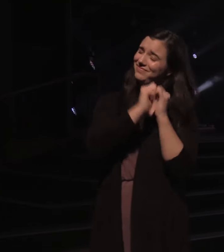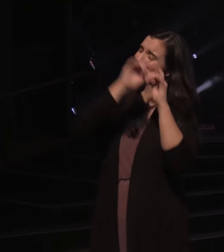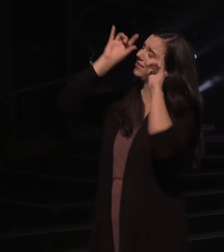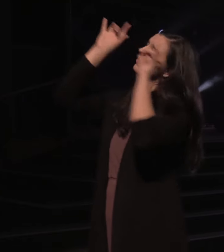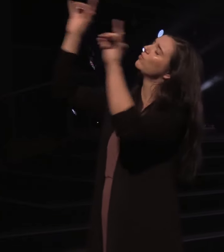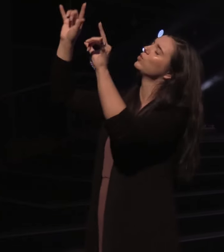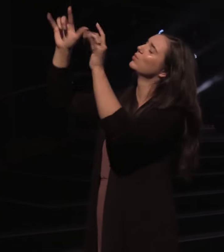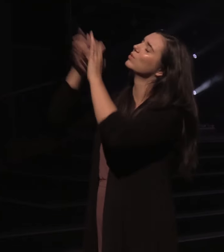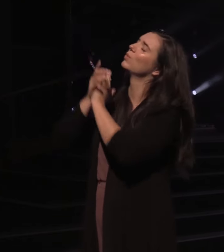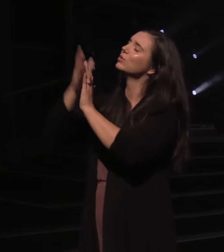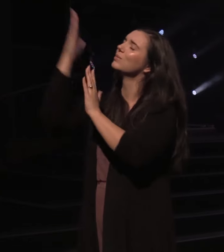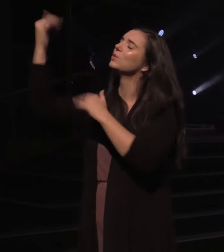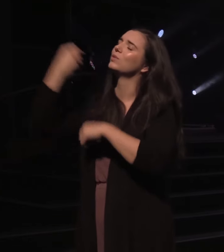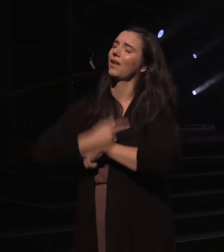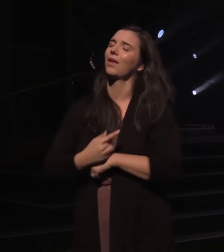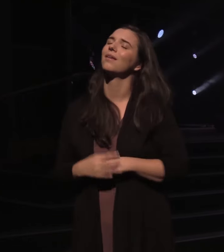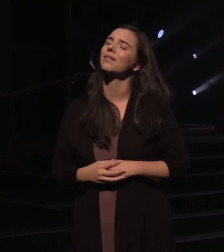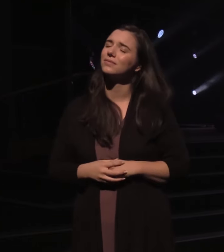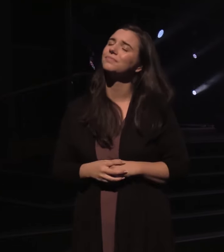Lord, we worship you today.